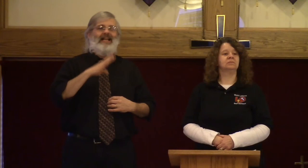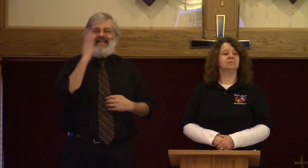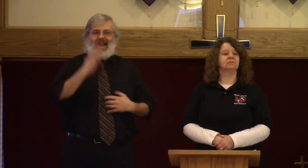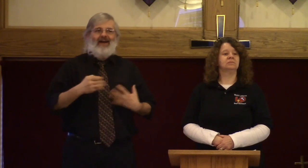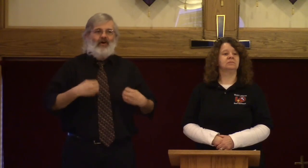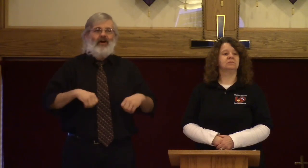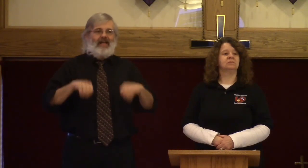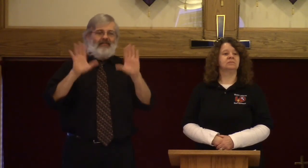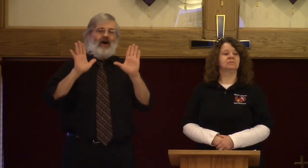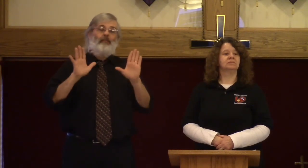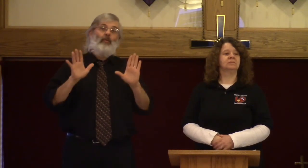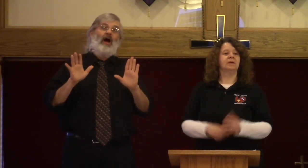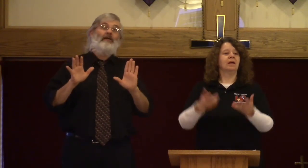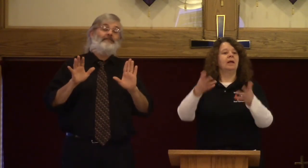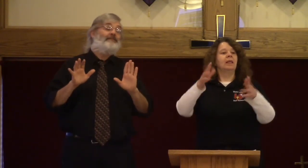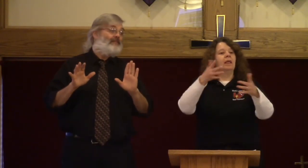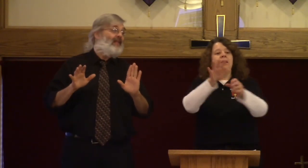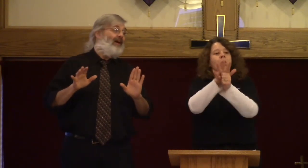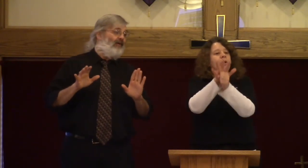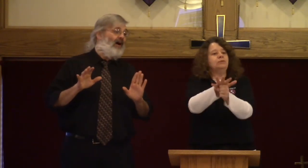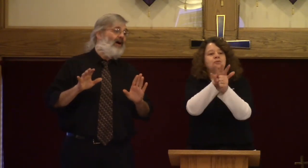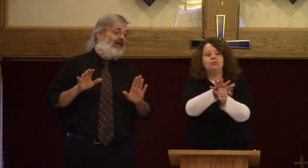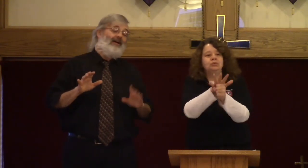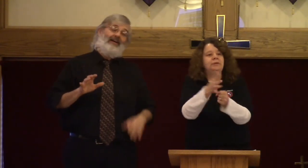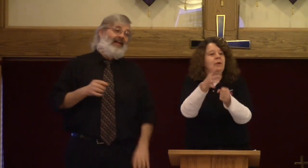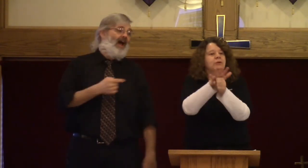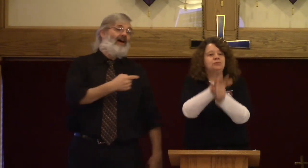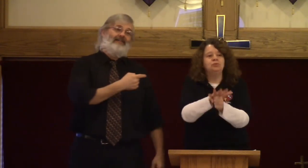Should never give up. Well, yeah.